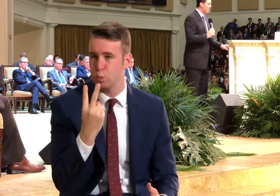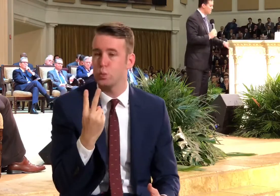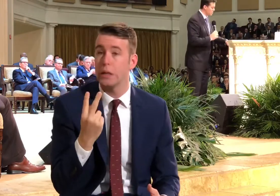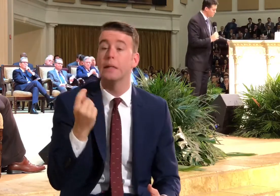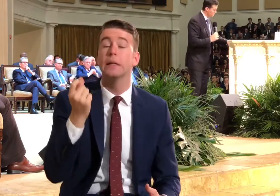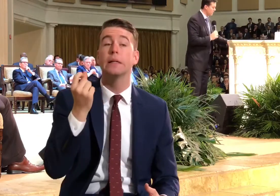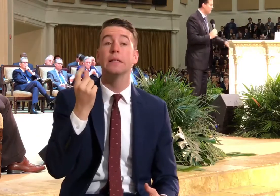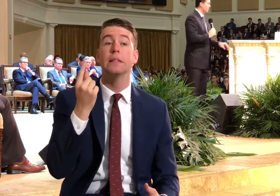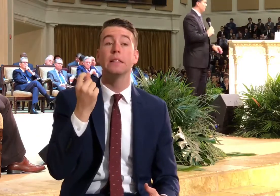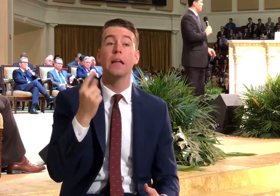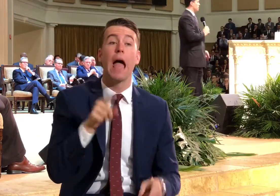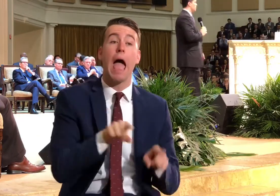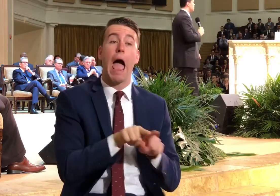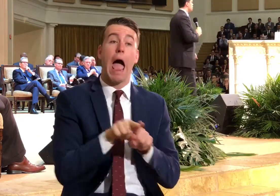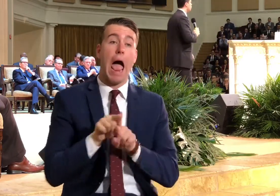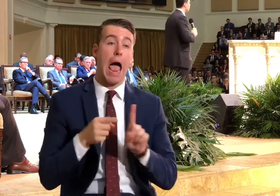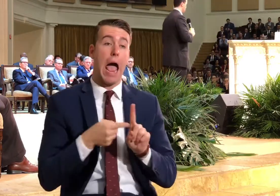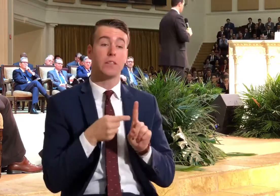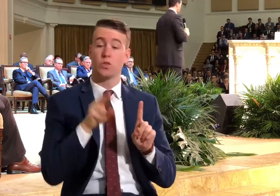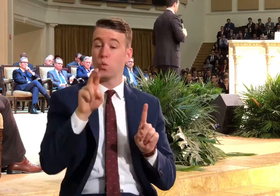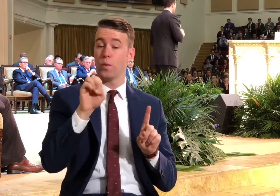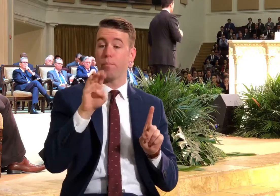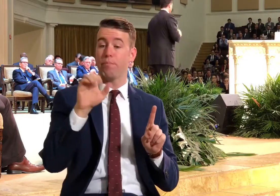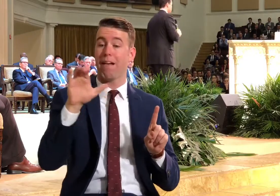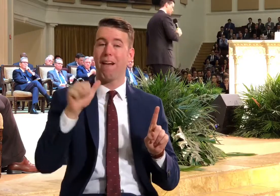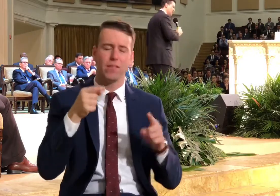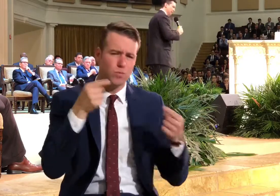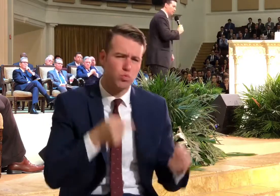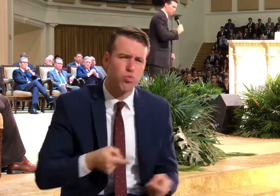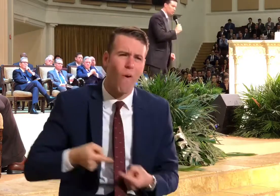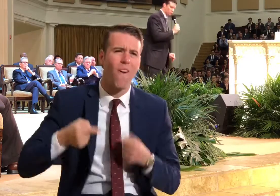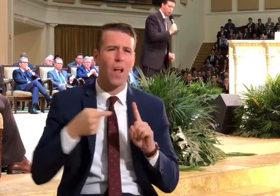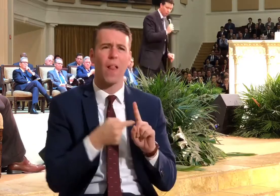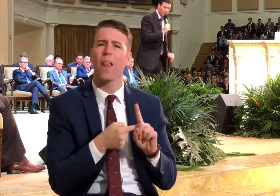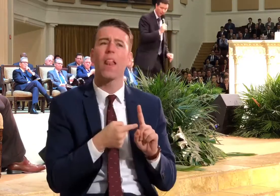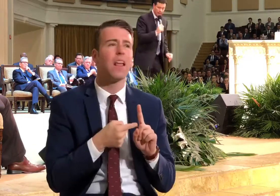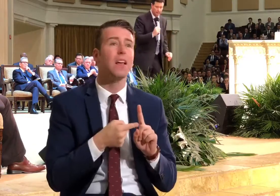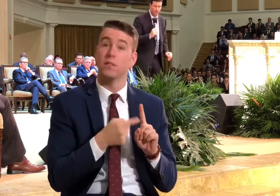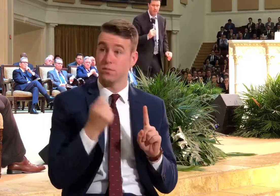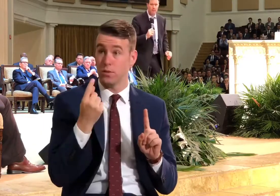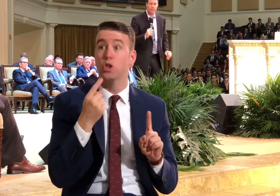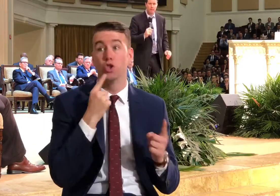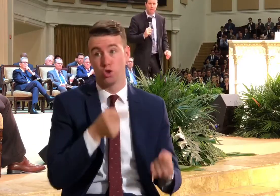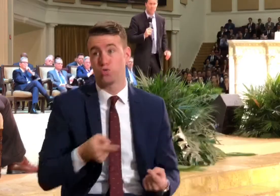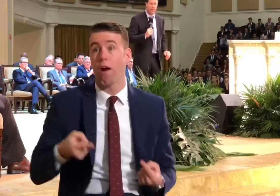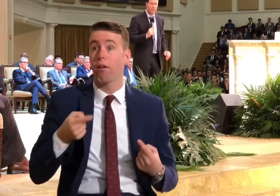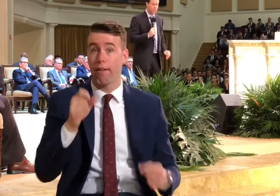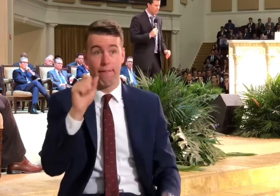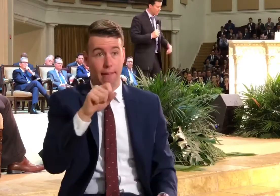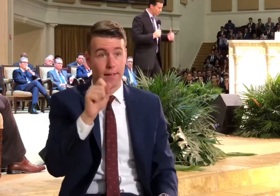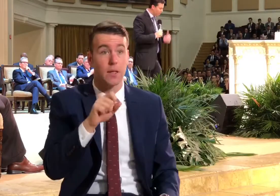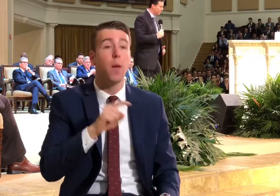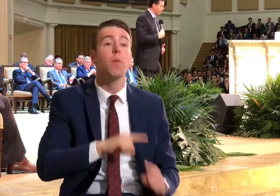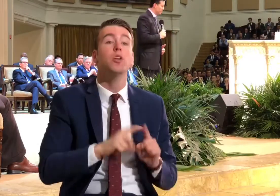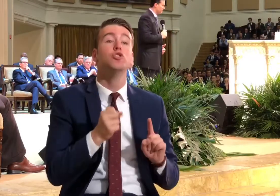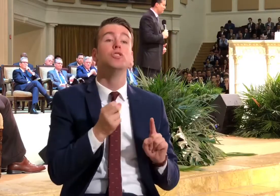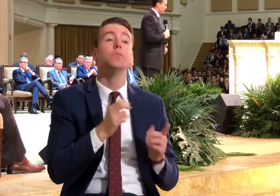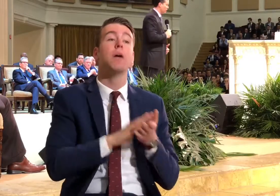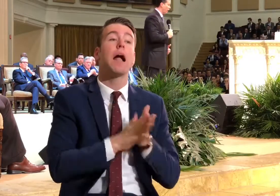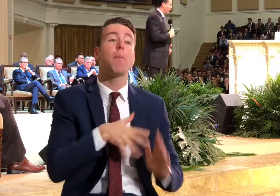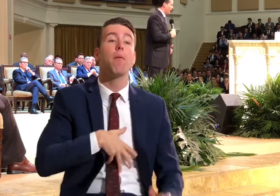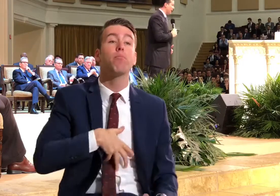And as she struggles, and she is struggling, she has become